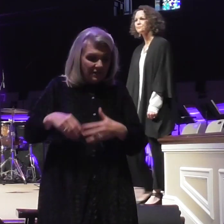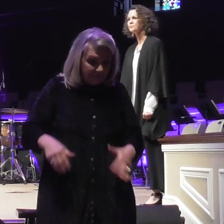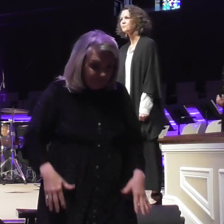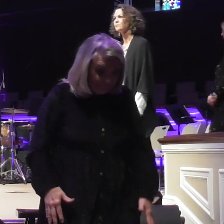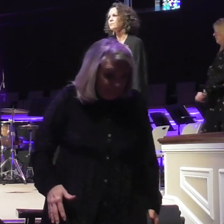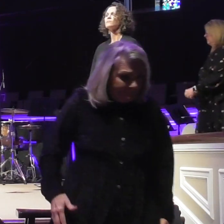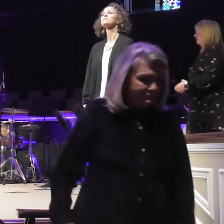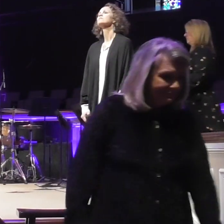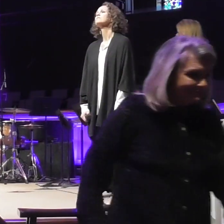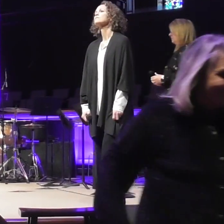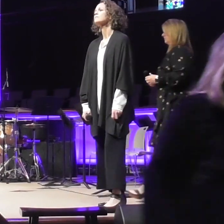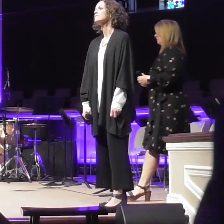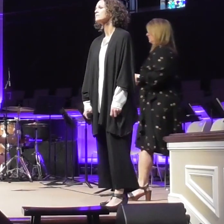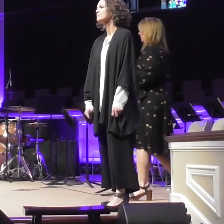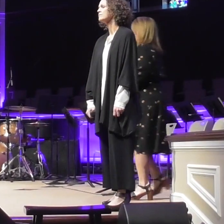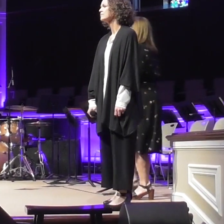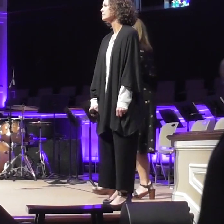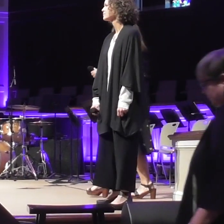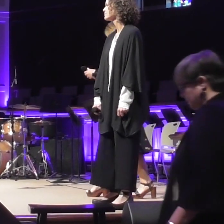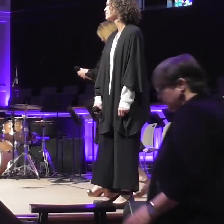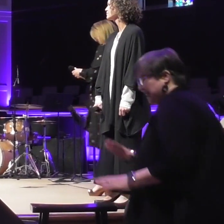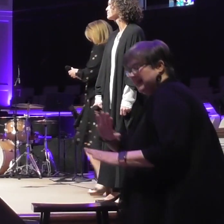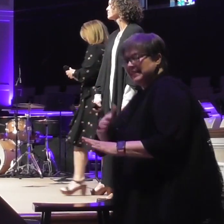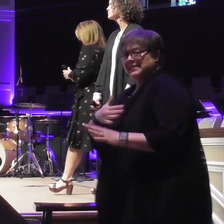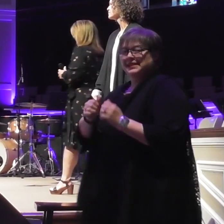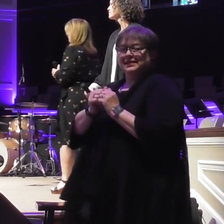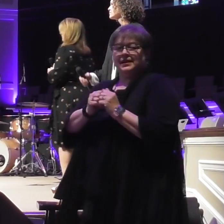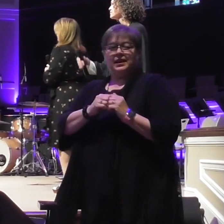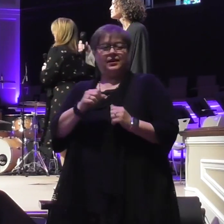would you come as we sing together?